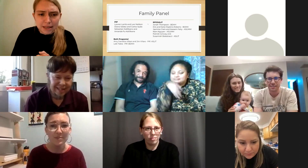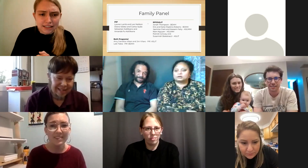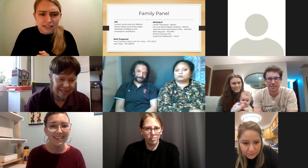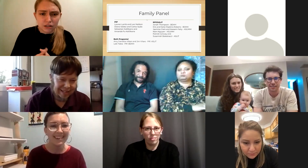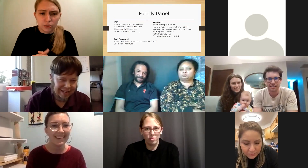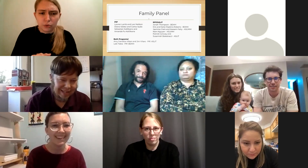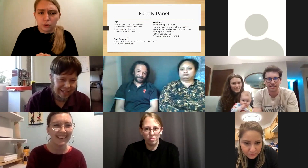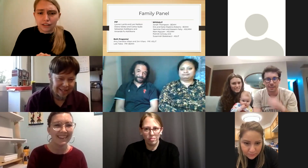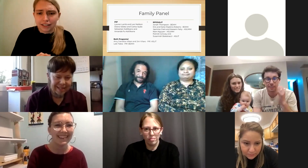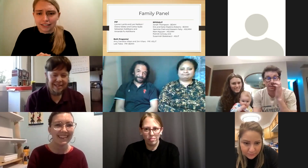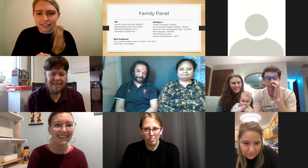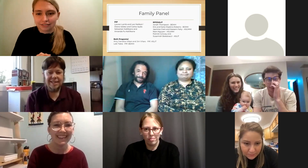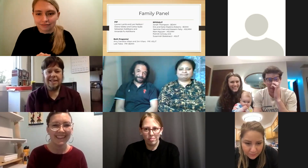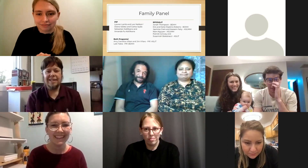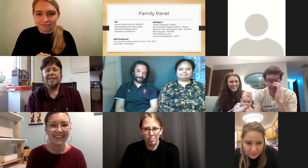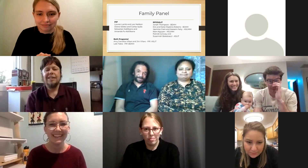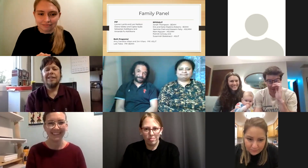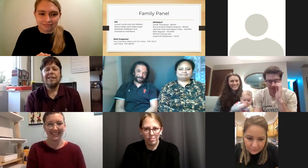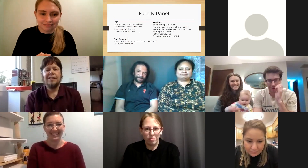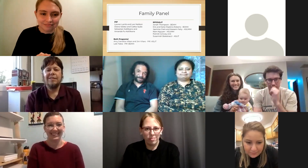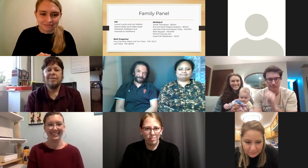Beckett misses you.